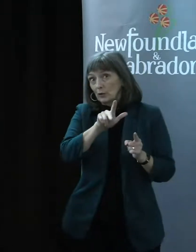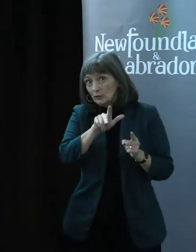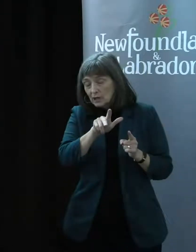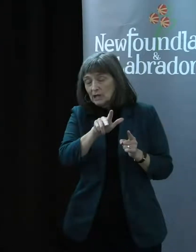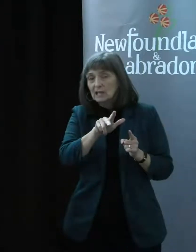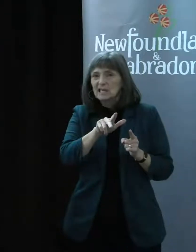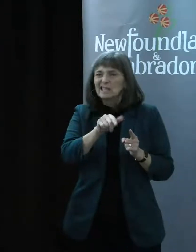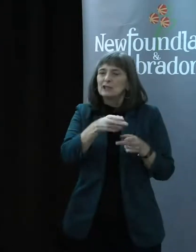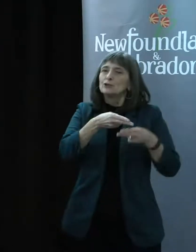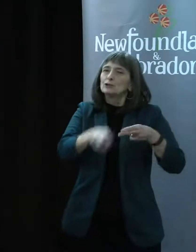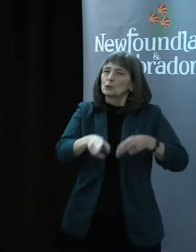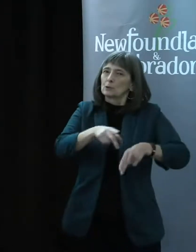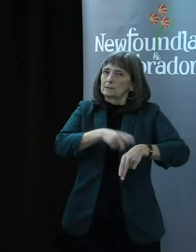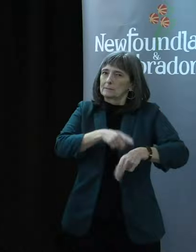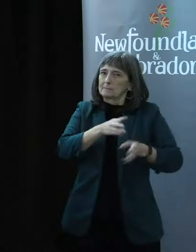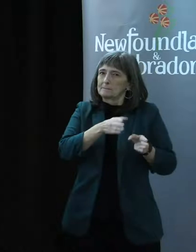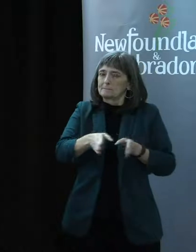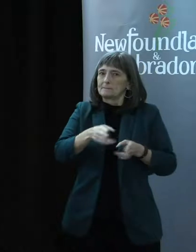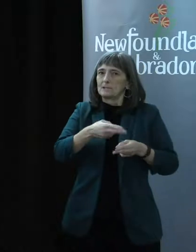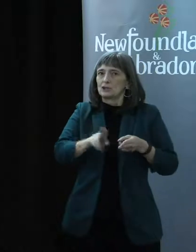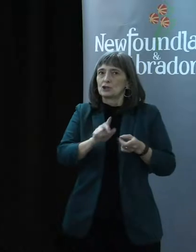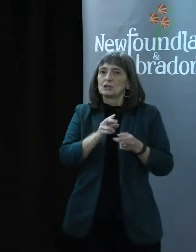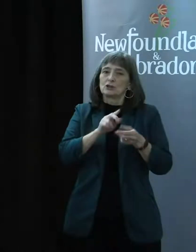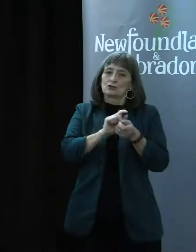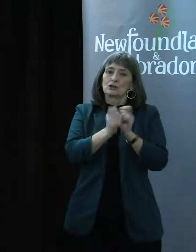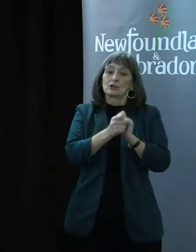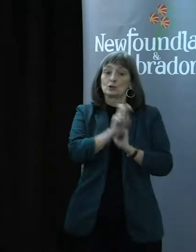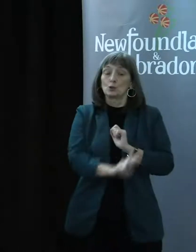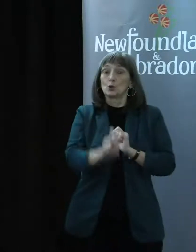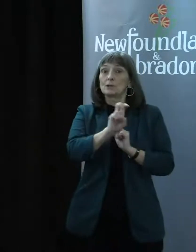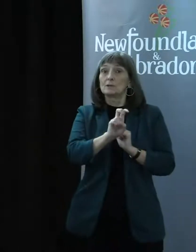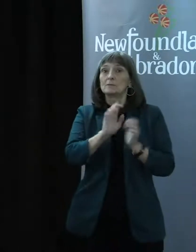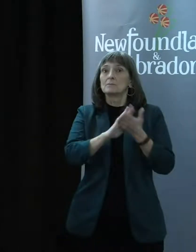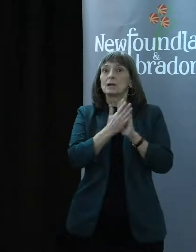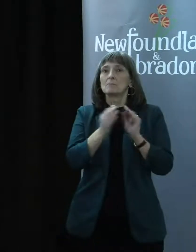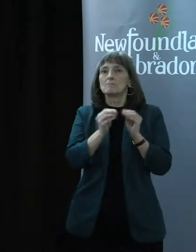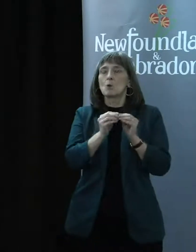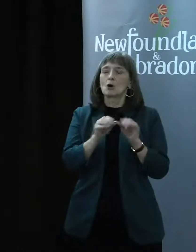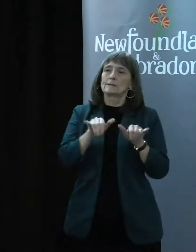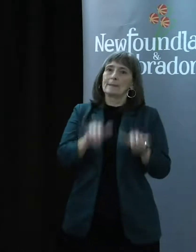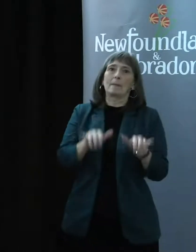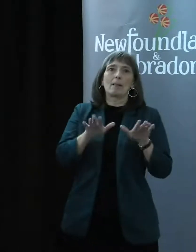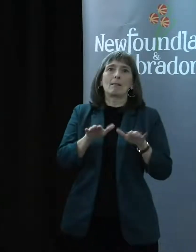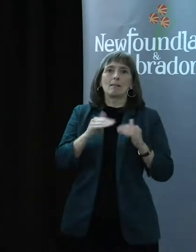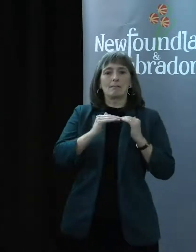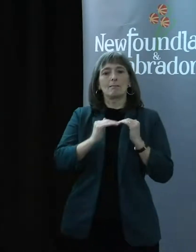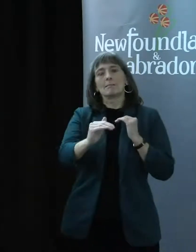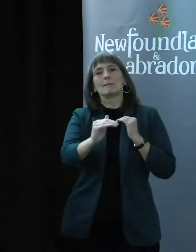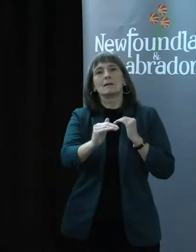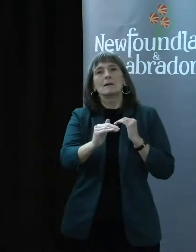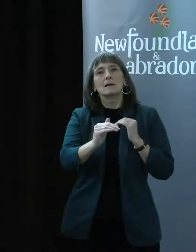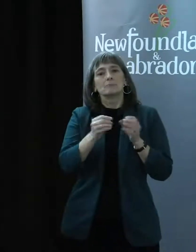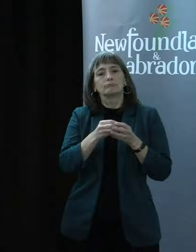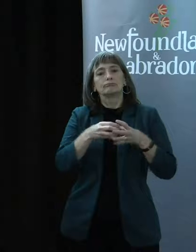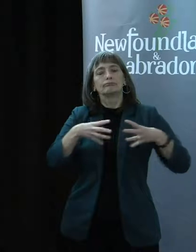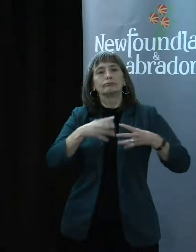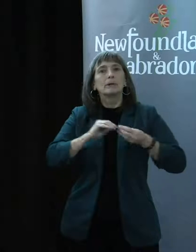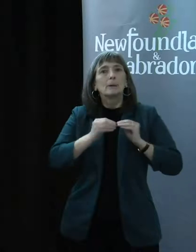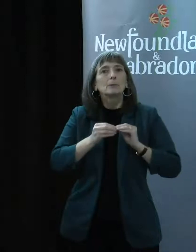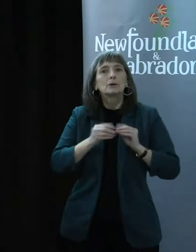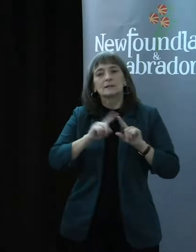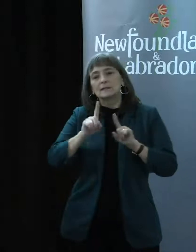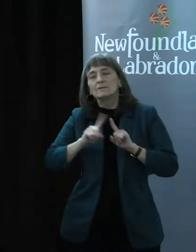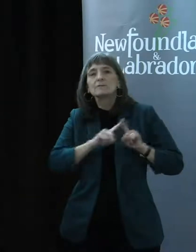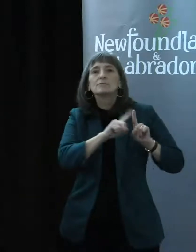2022-2023 is a short-term strategy that transitions tourism to a more solid footing, building capacity and growing visitation